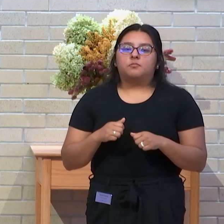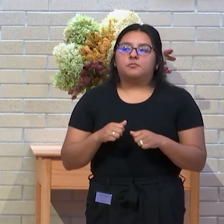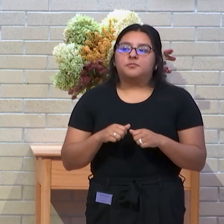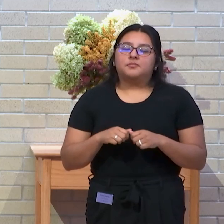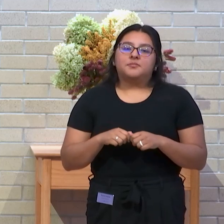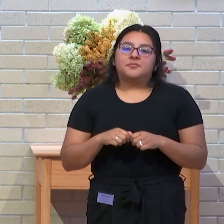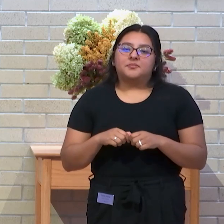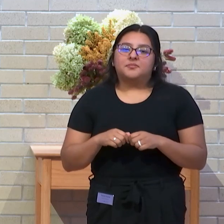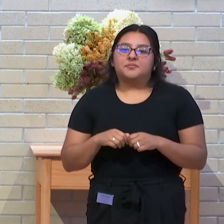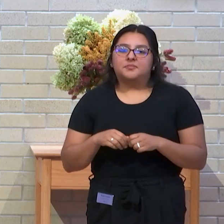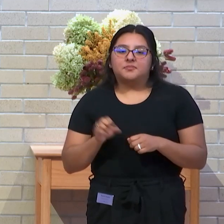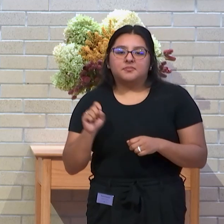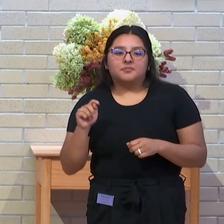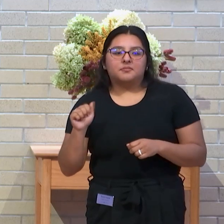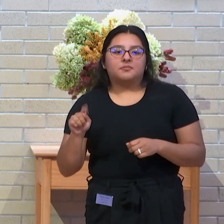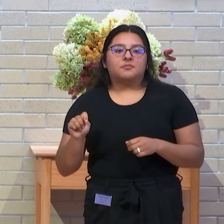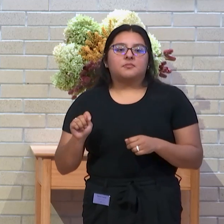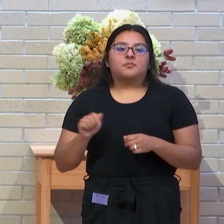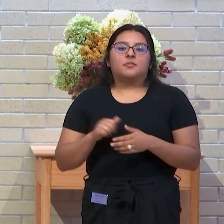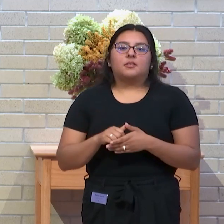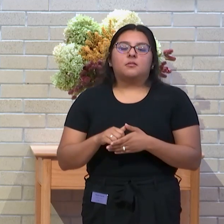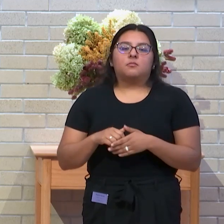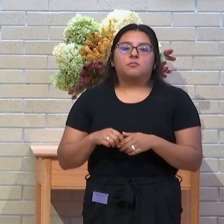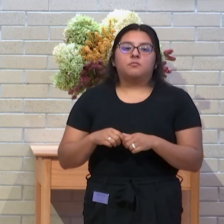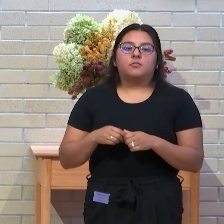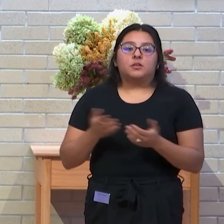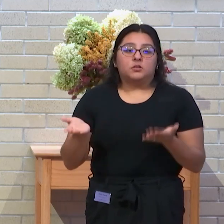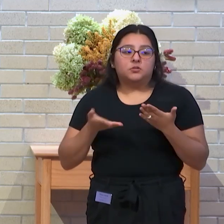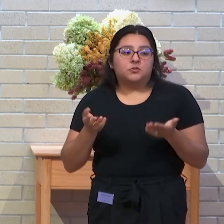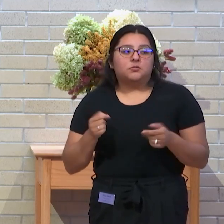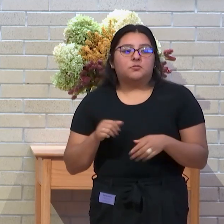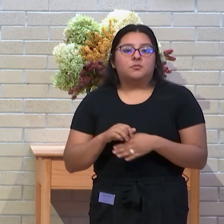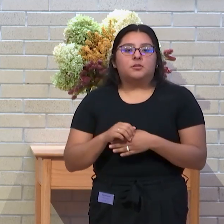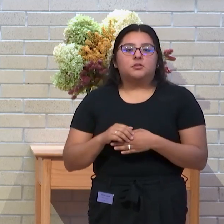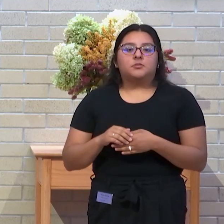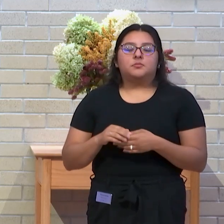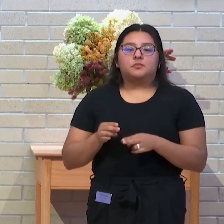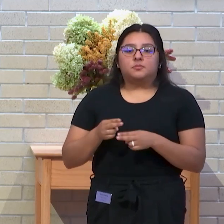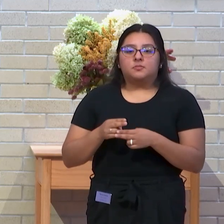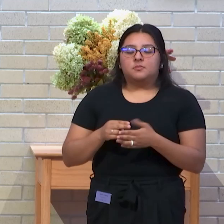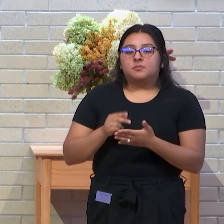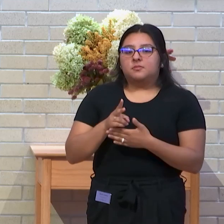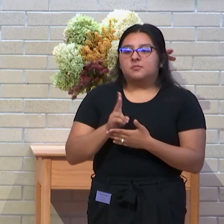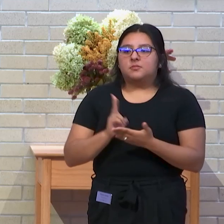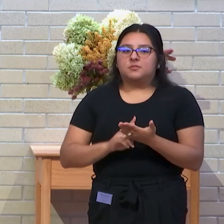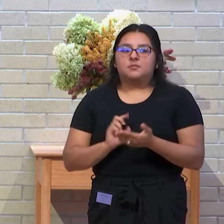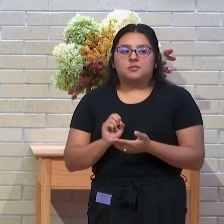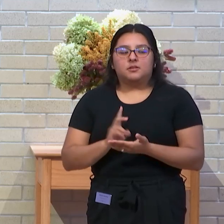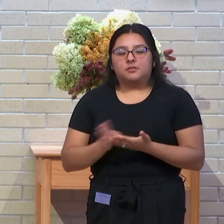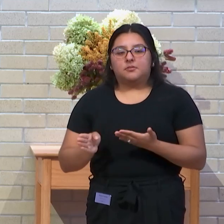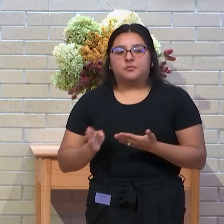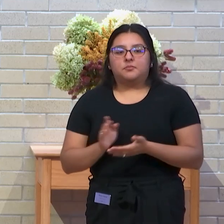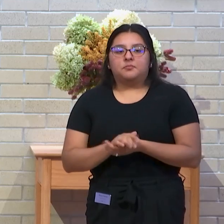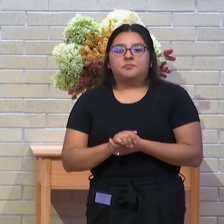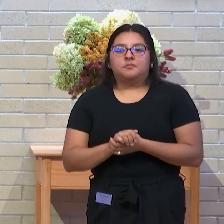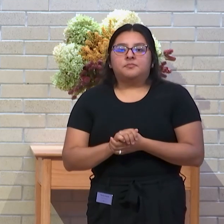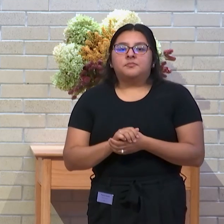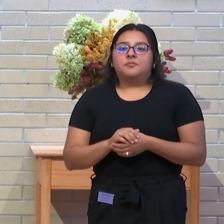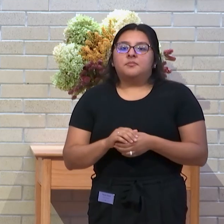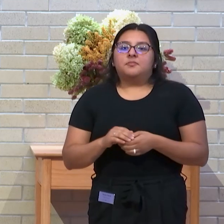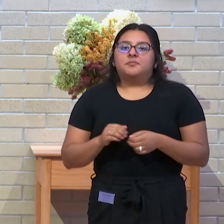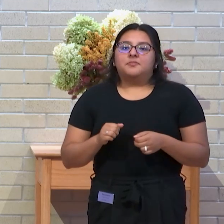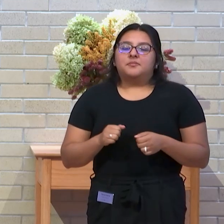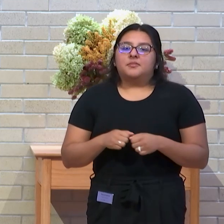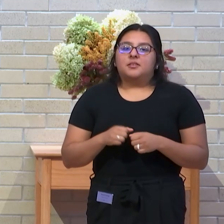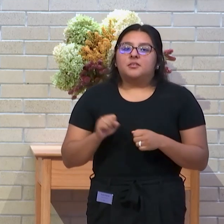part of SST, which is the service term. And so in study, you're living in the main city of whatever country you're staying in. But on